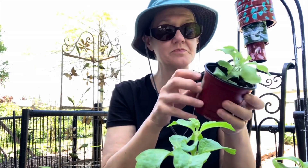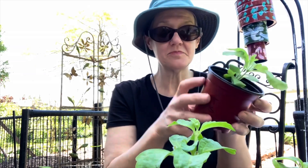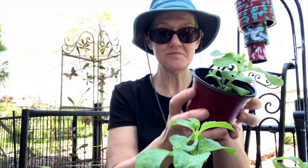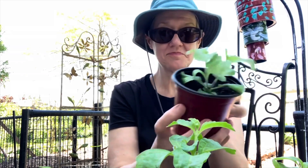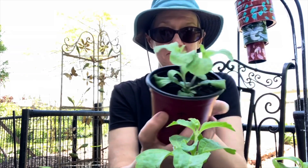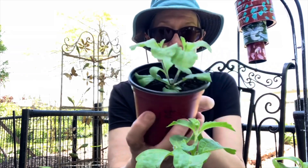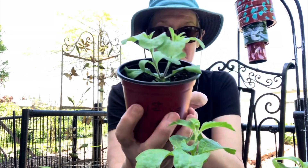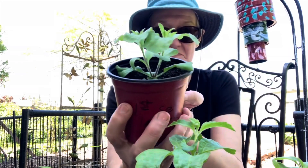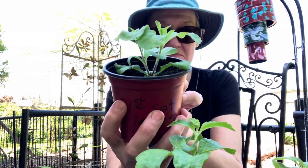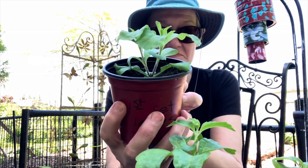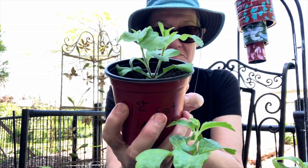leaves.